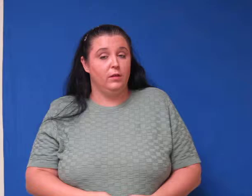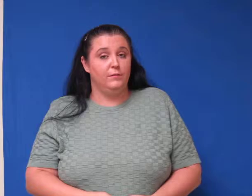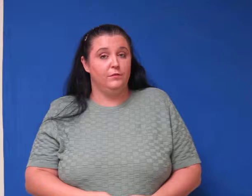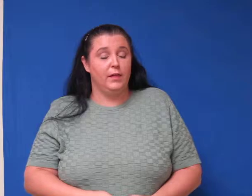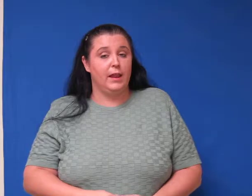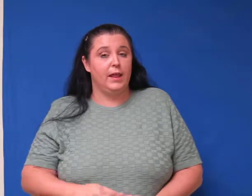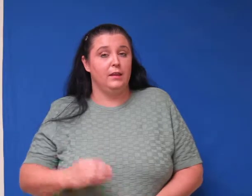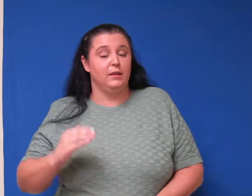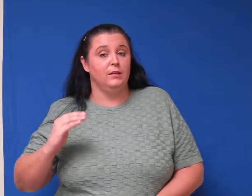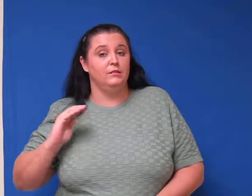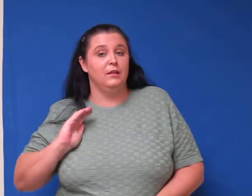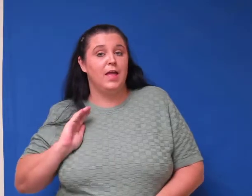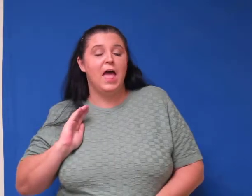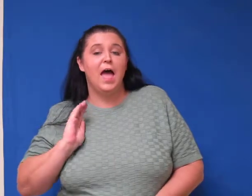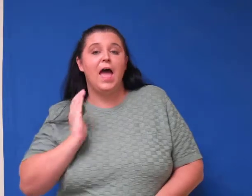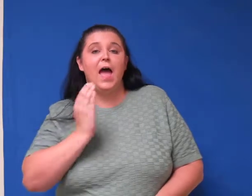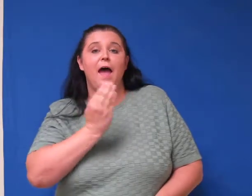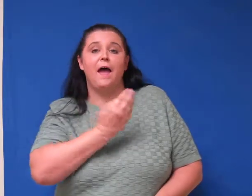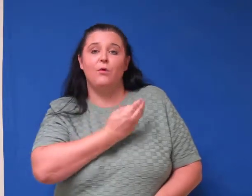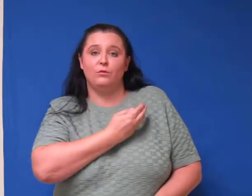a flat hand, it's ours.